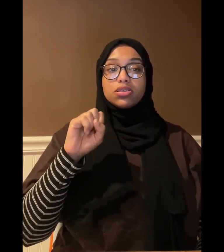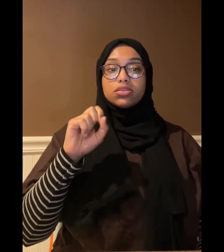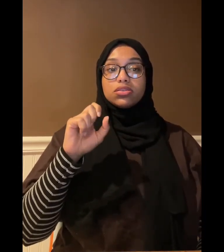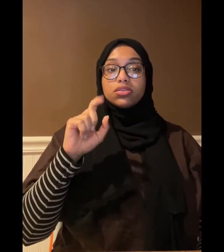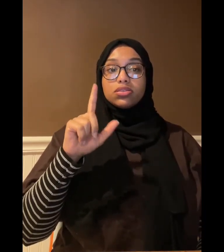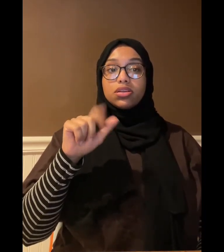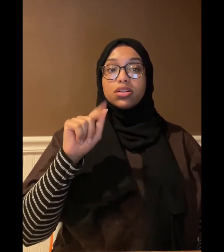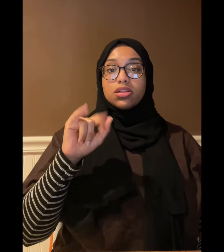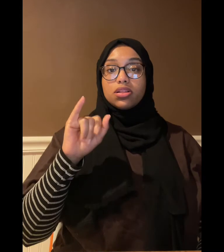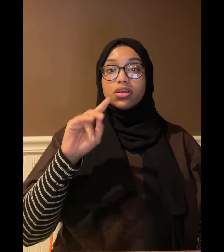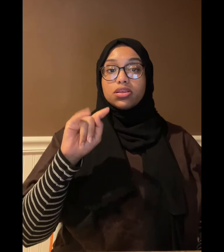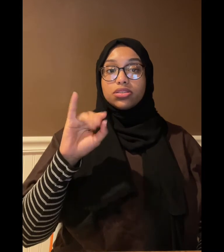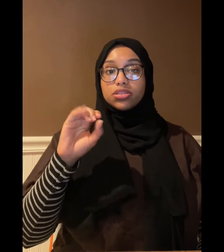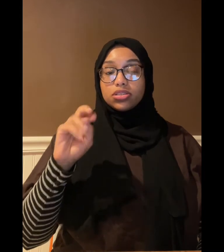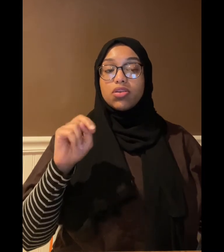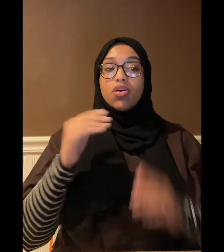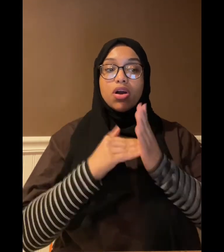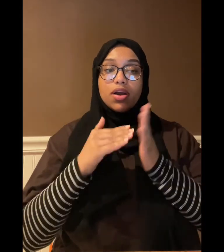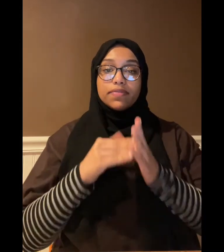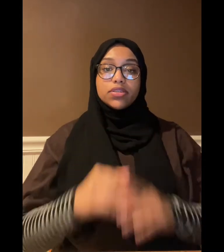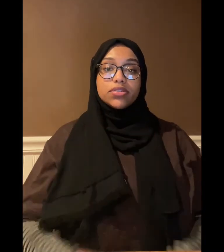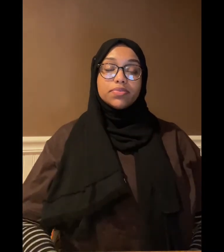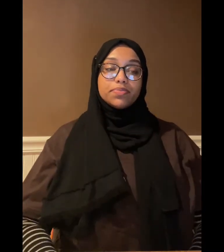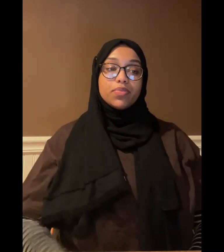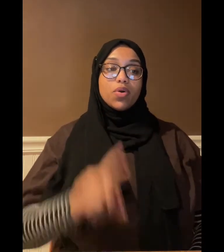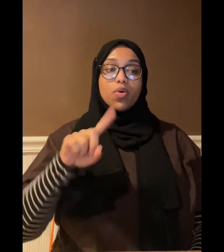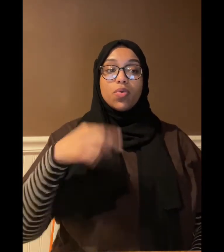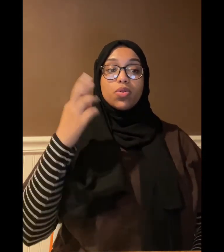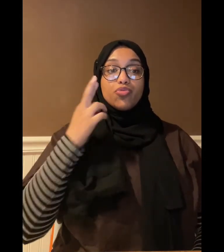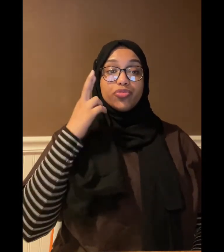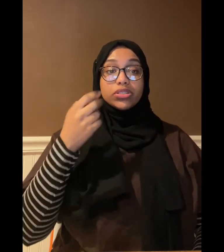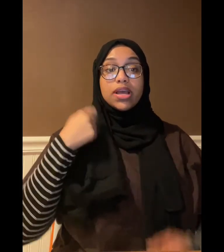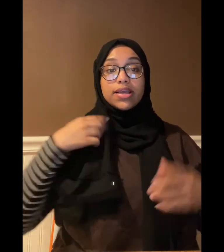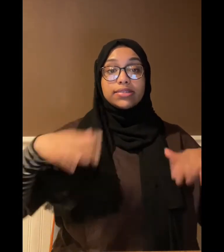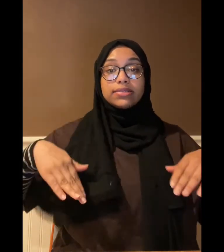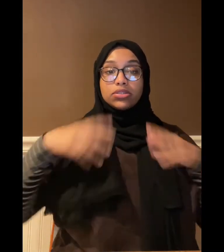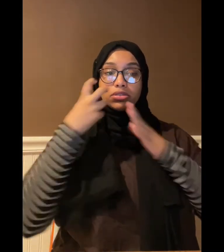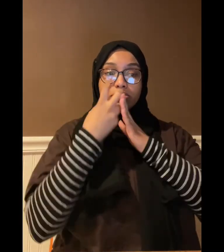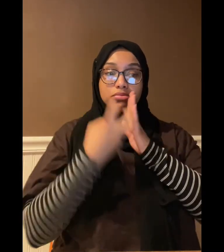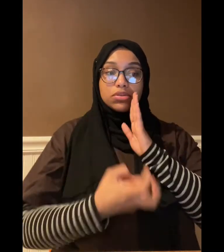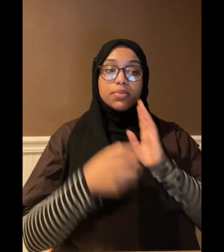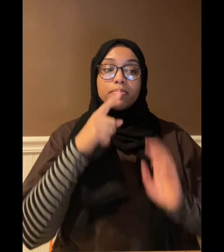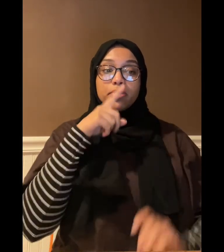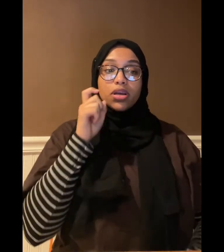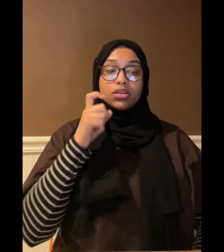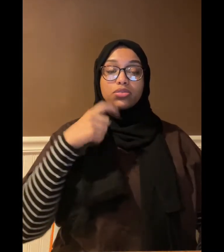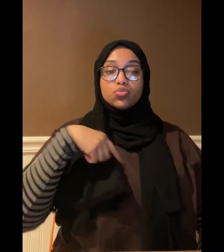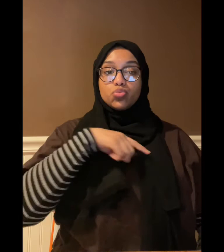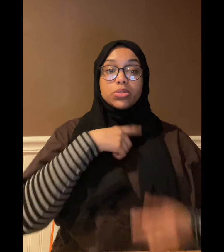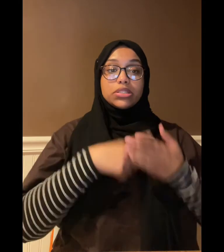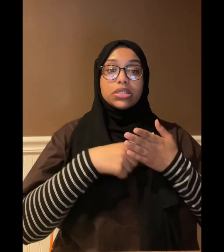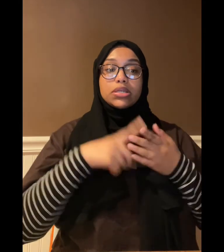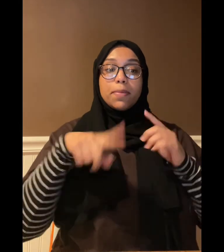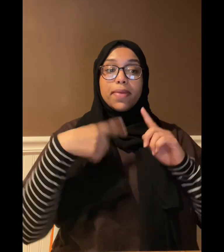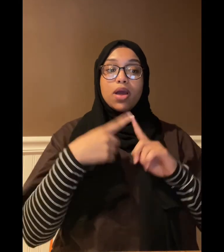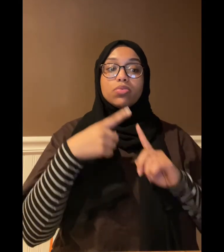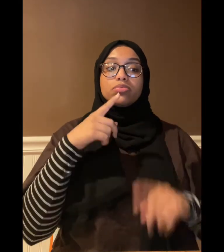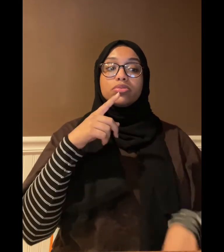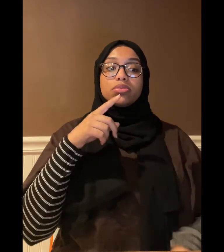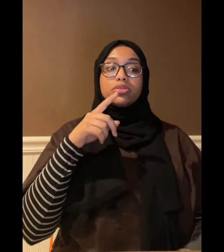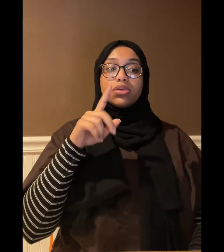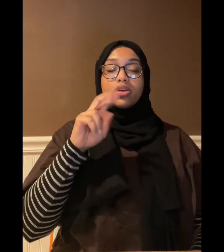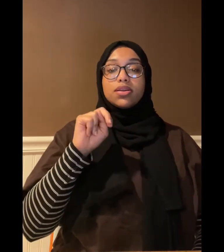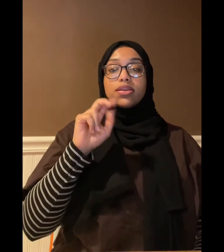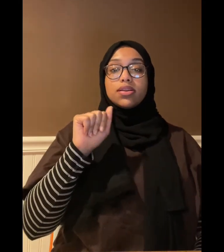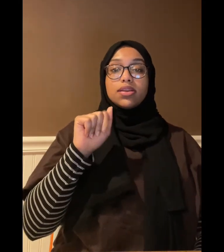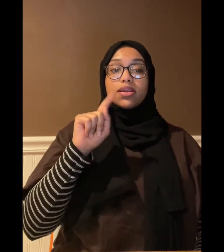And that's what the bill actually intends to do, basically. So that is a bit of the bulk of